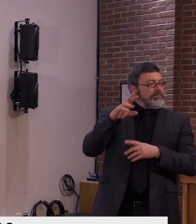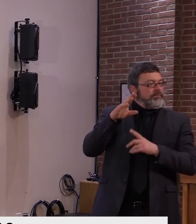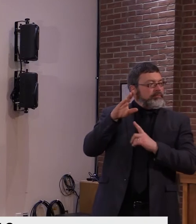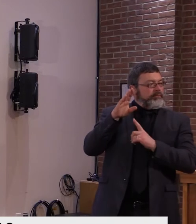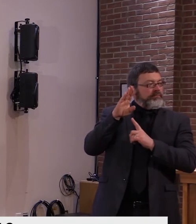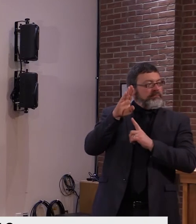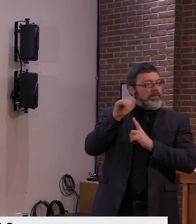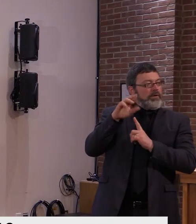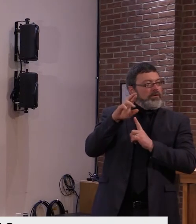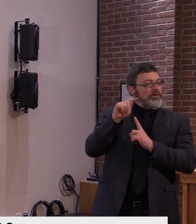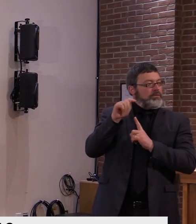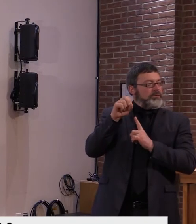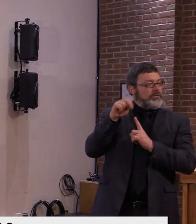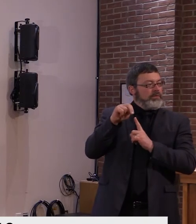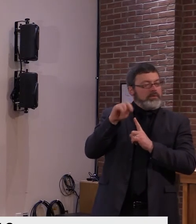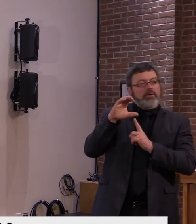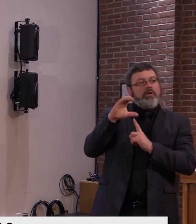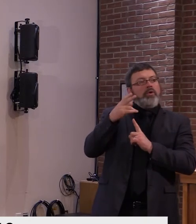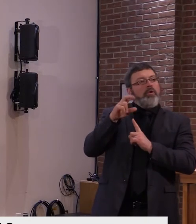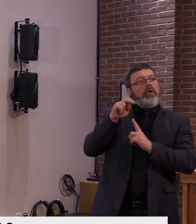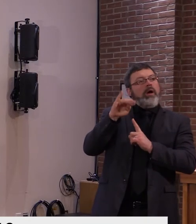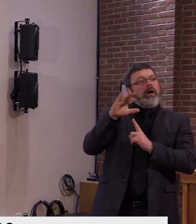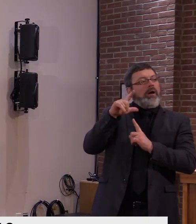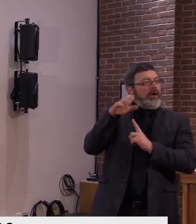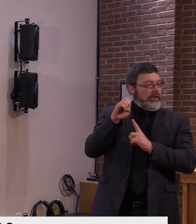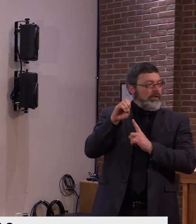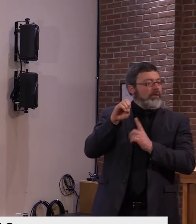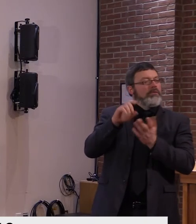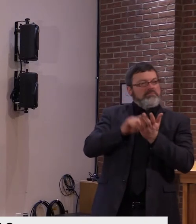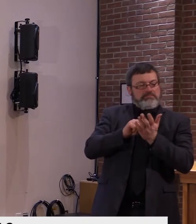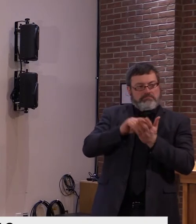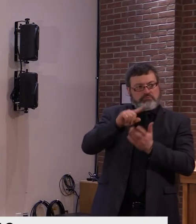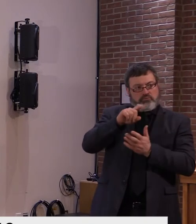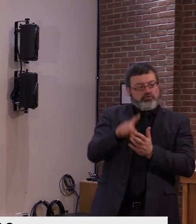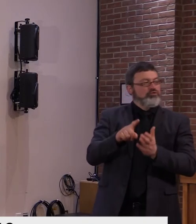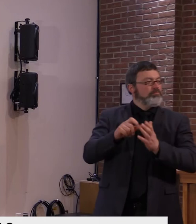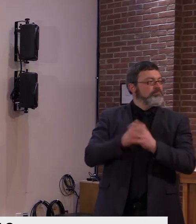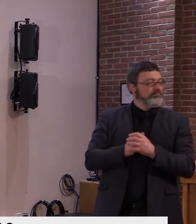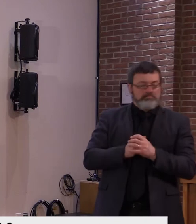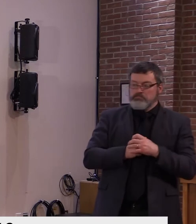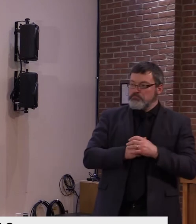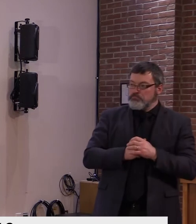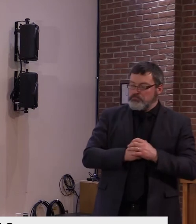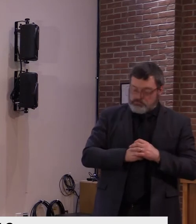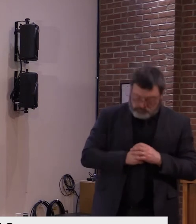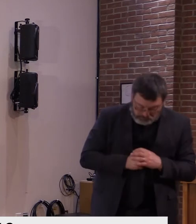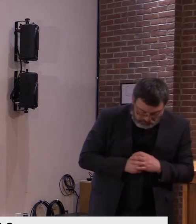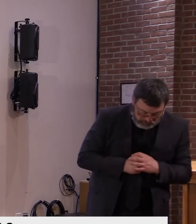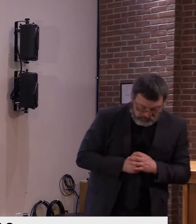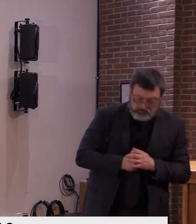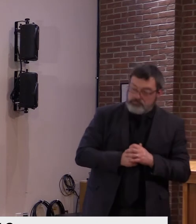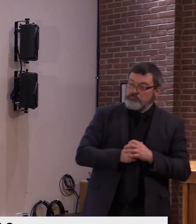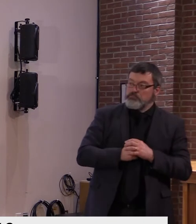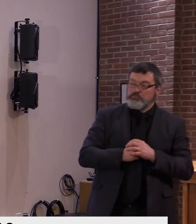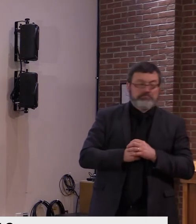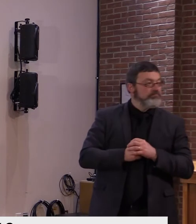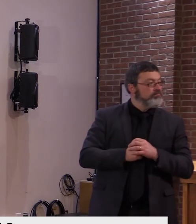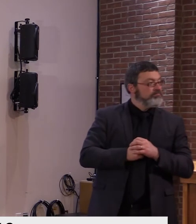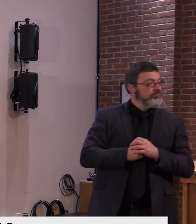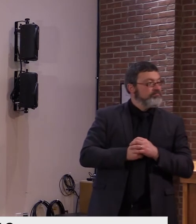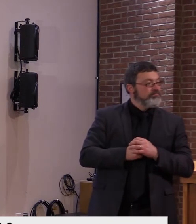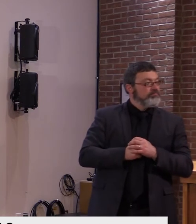Hello, Governor. Given what we know now about the state's